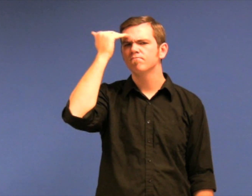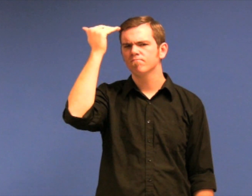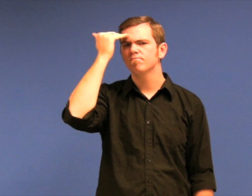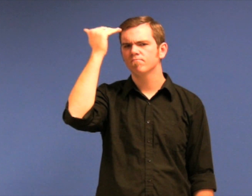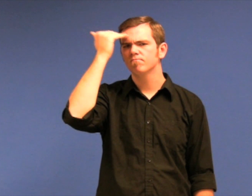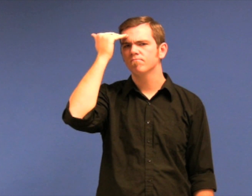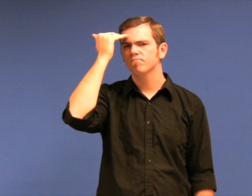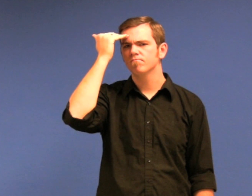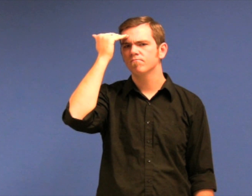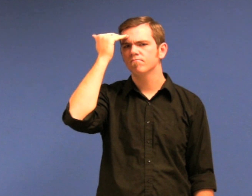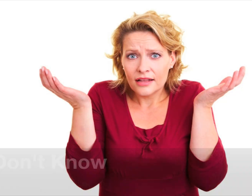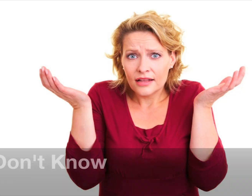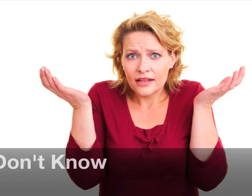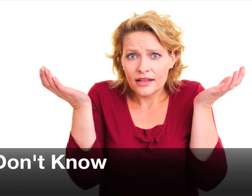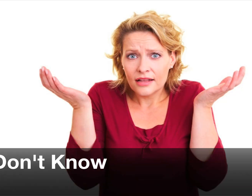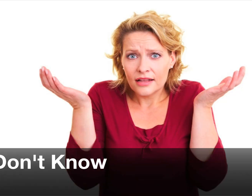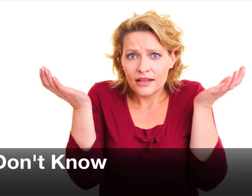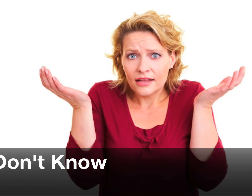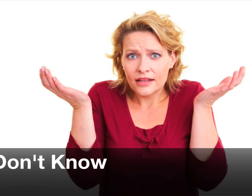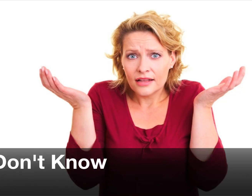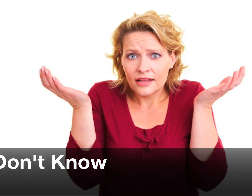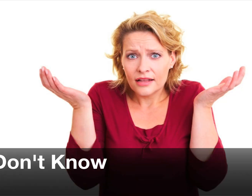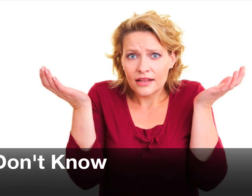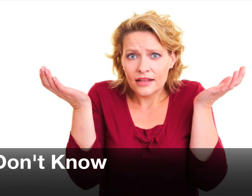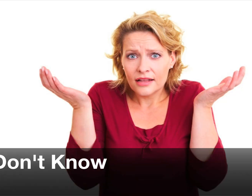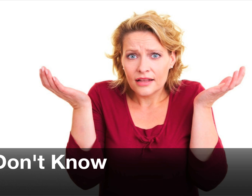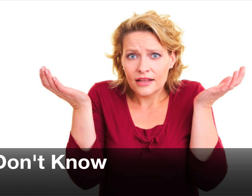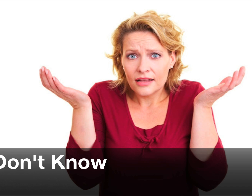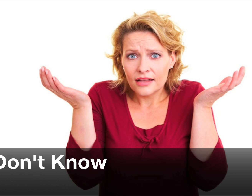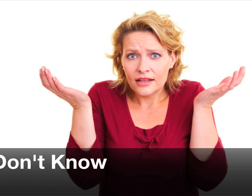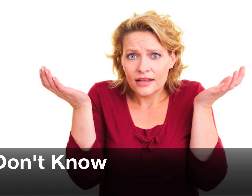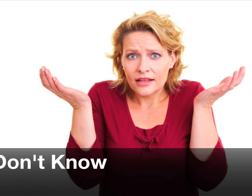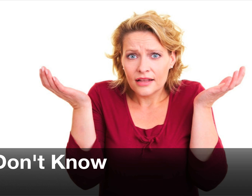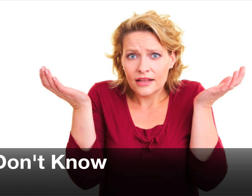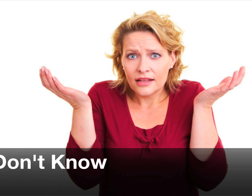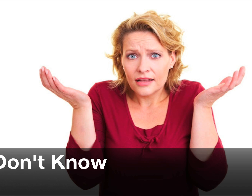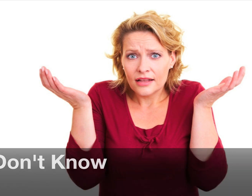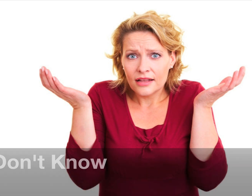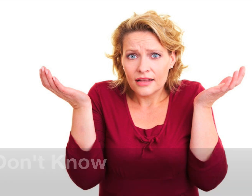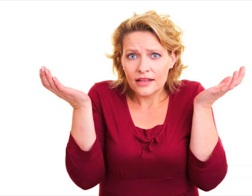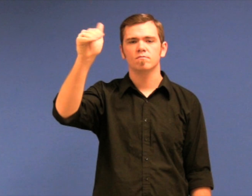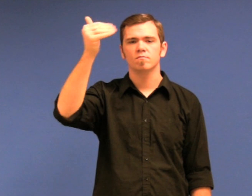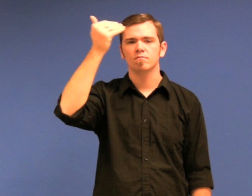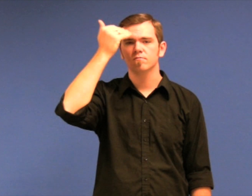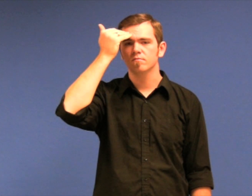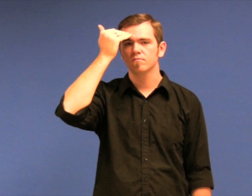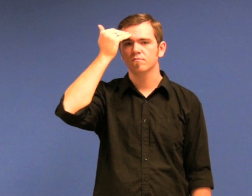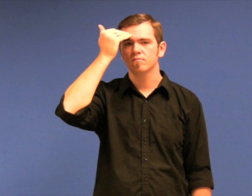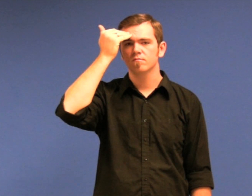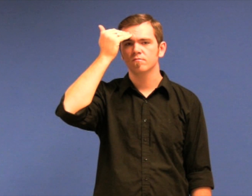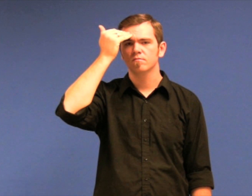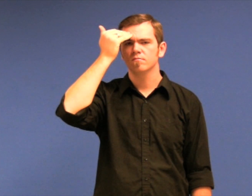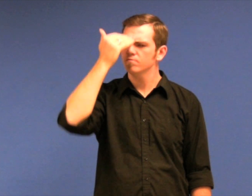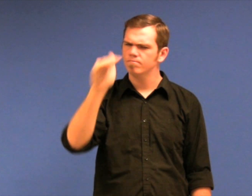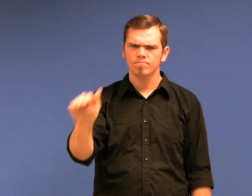No. All right, but if you don't know something, you're going to take that same movement, you're going to change it just a little bit, and it's don't